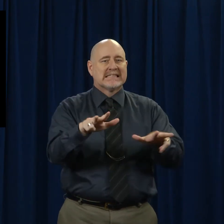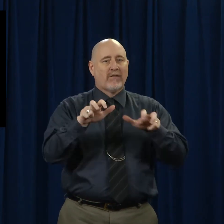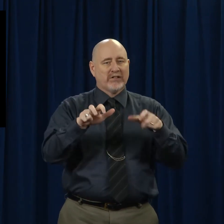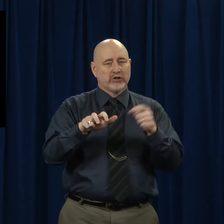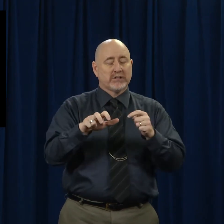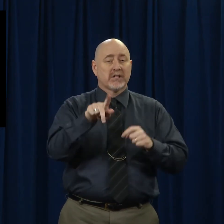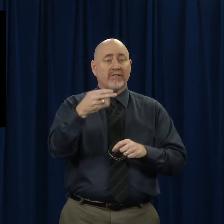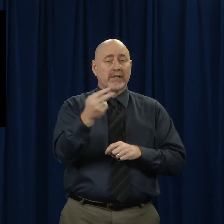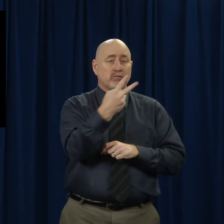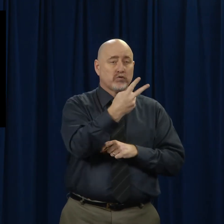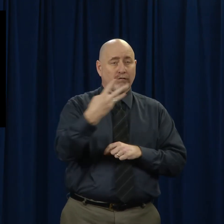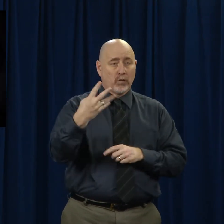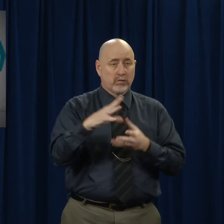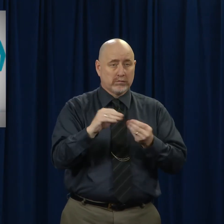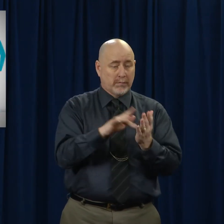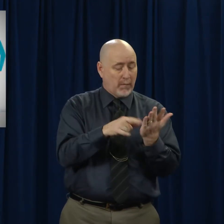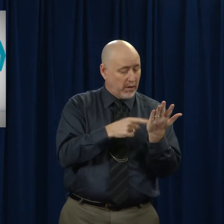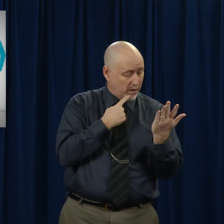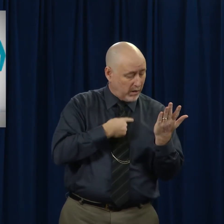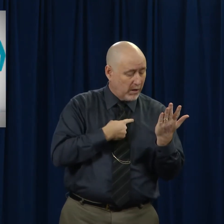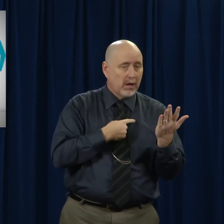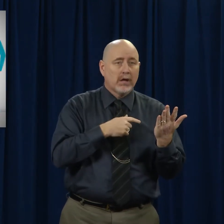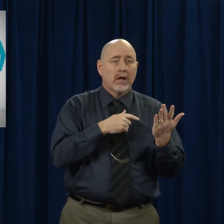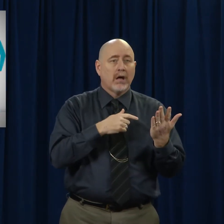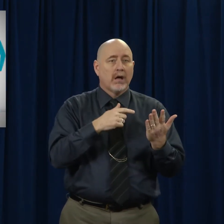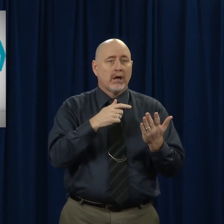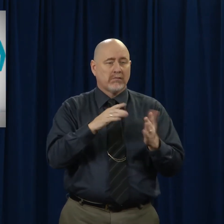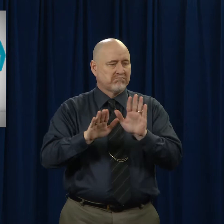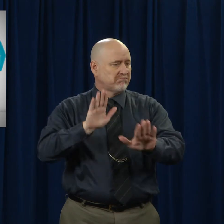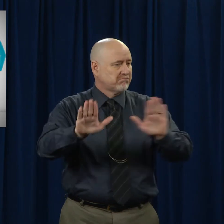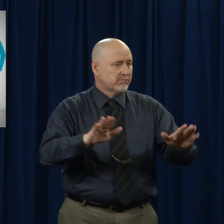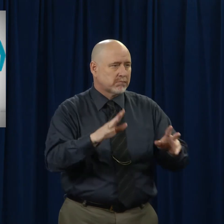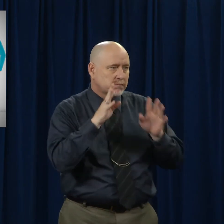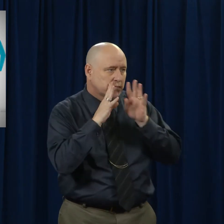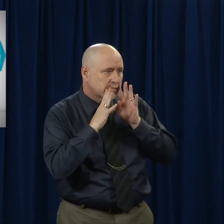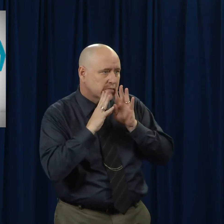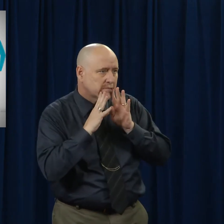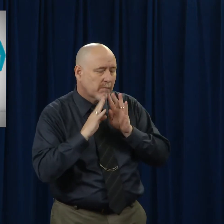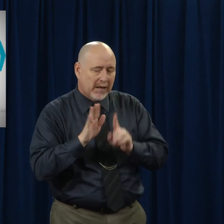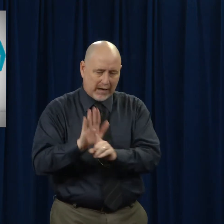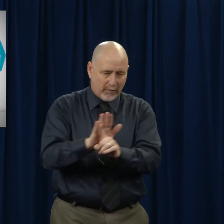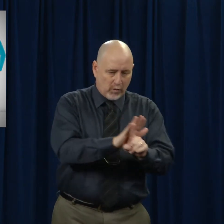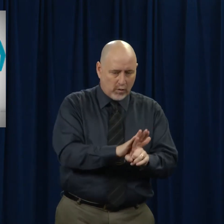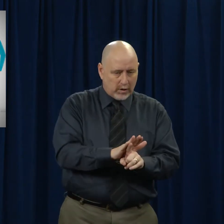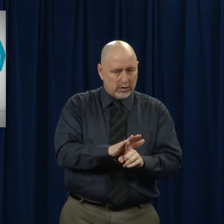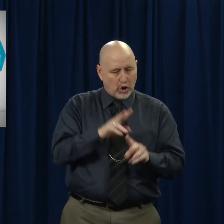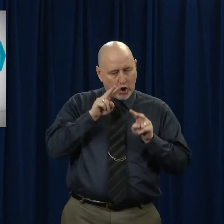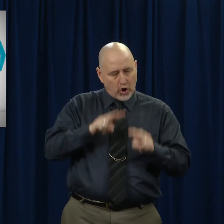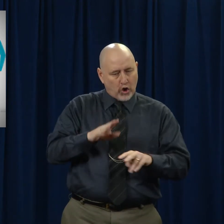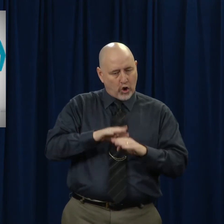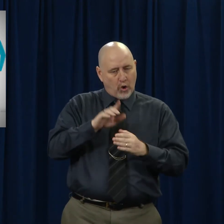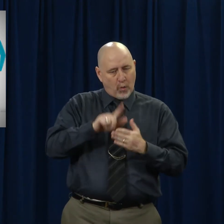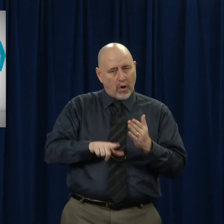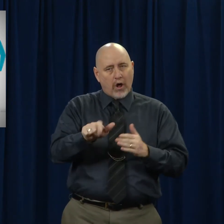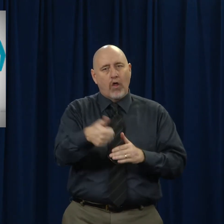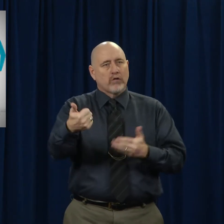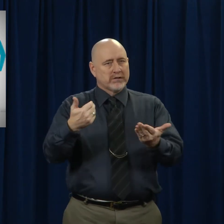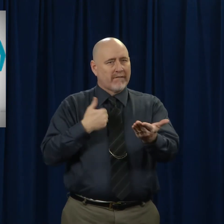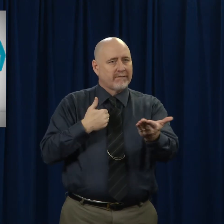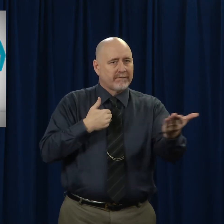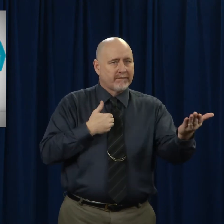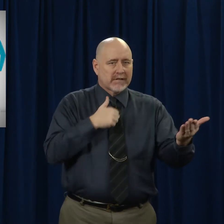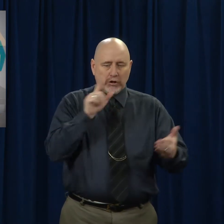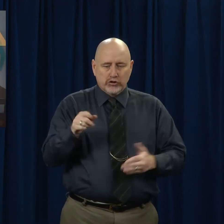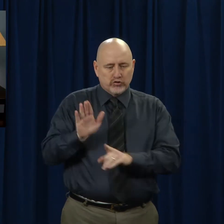Philippians chapter 2 and verse 4 the Bible says. Look not every man on his own things, but every man also on the things of